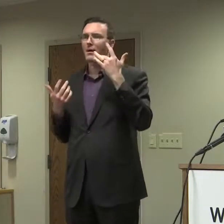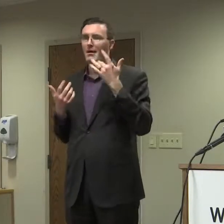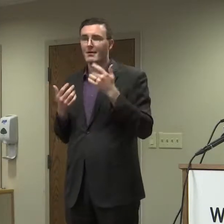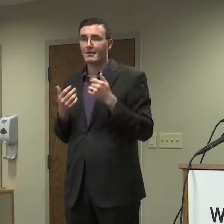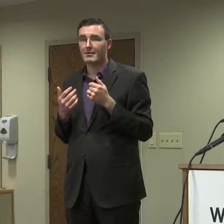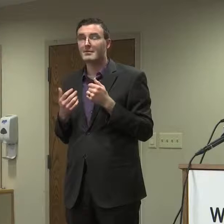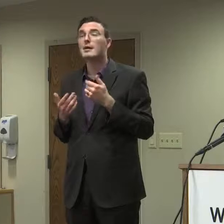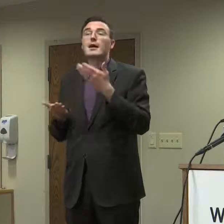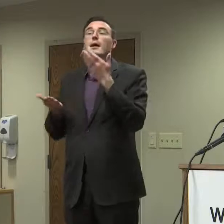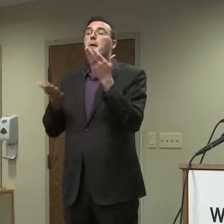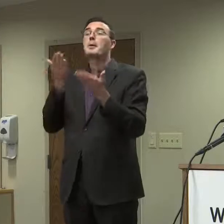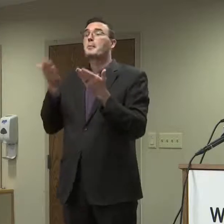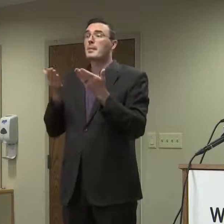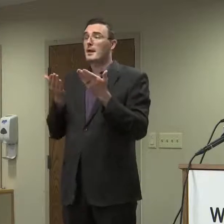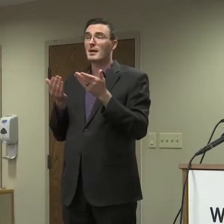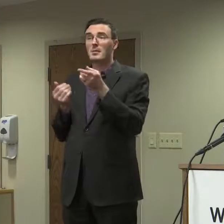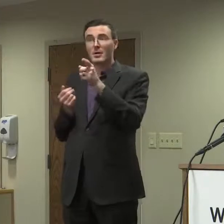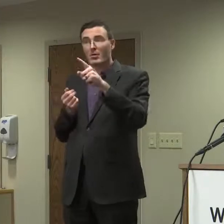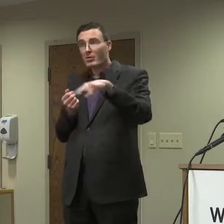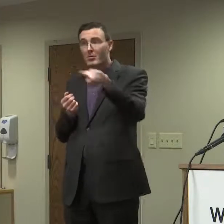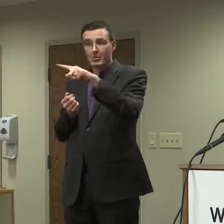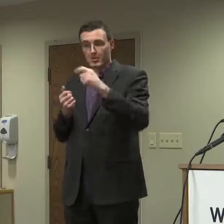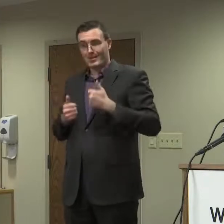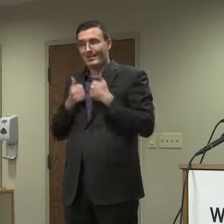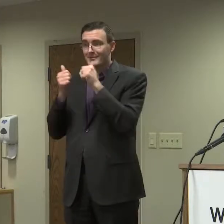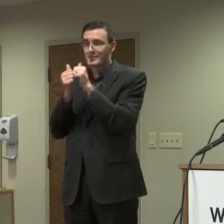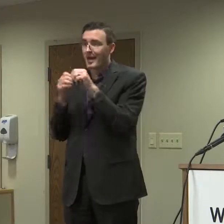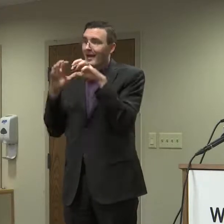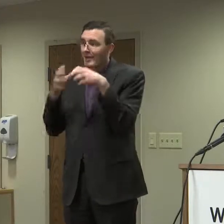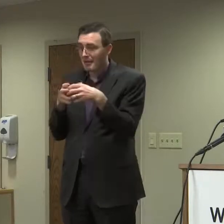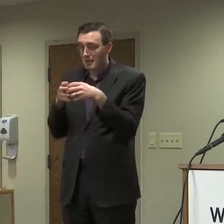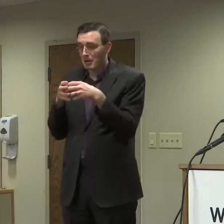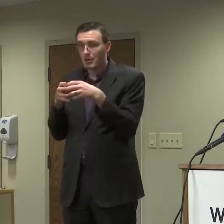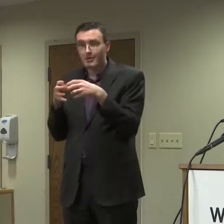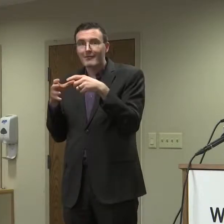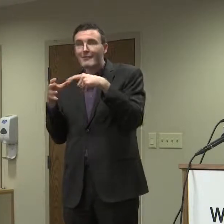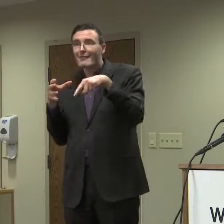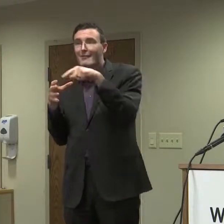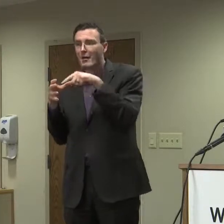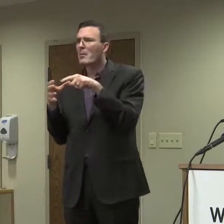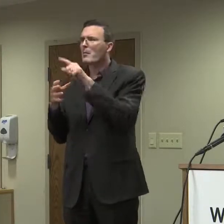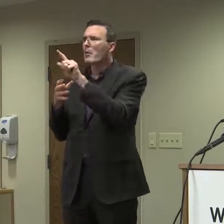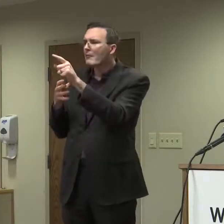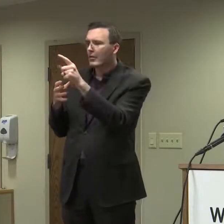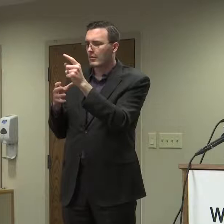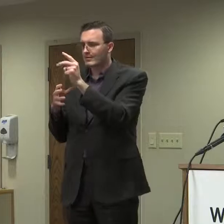car may be vaccinated at a different time in your household, depending upon where they are in the phases.